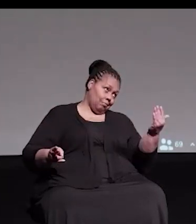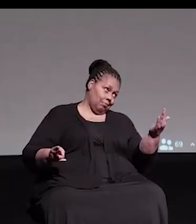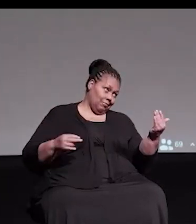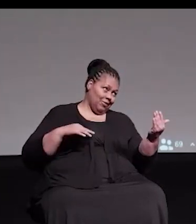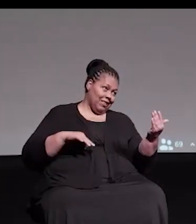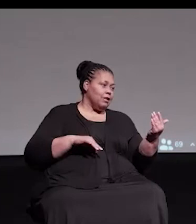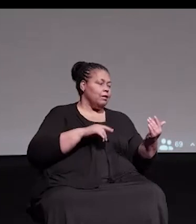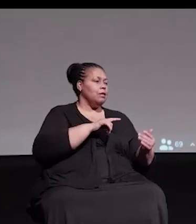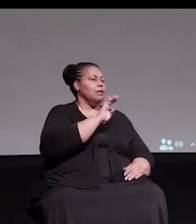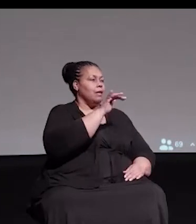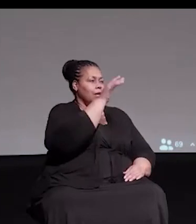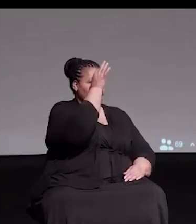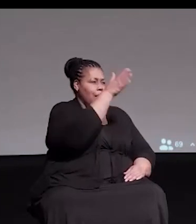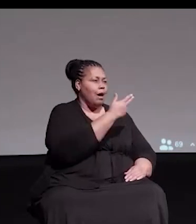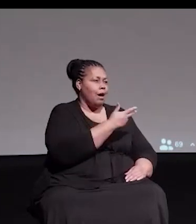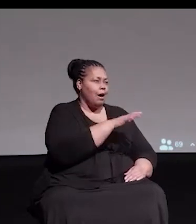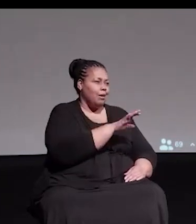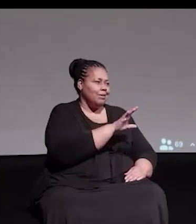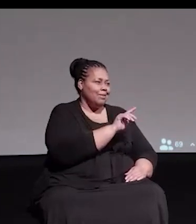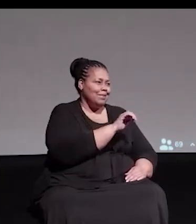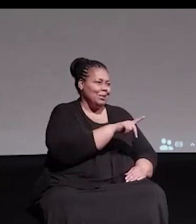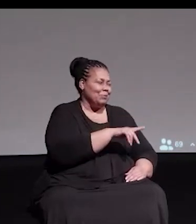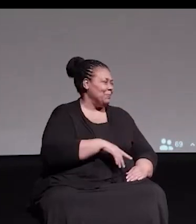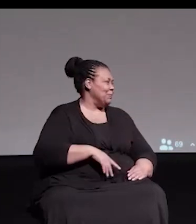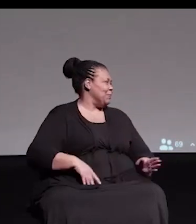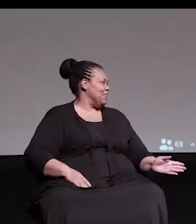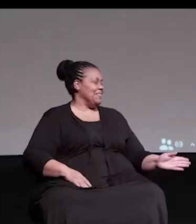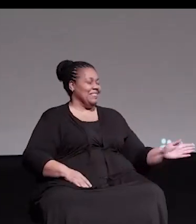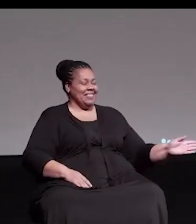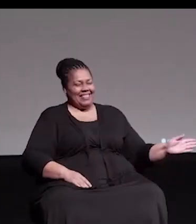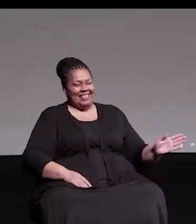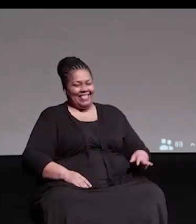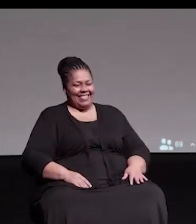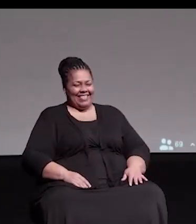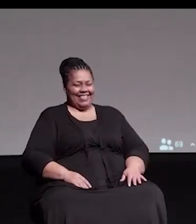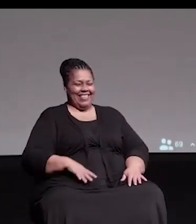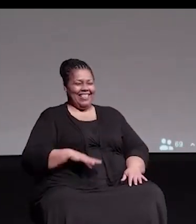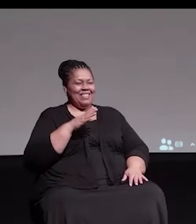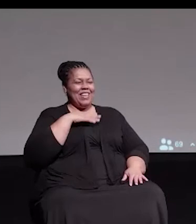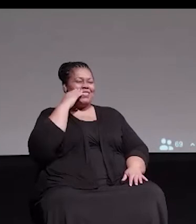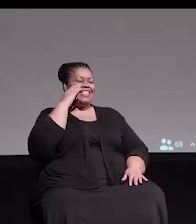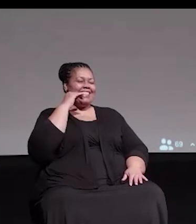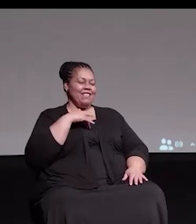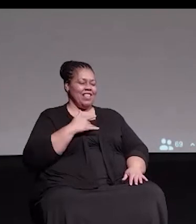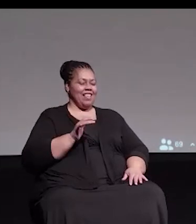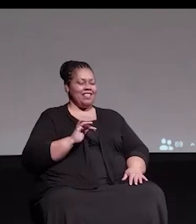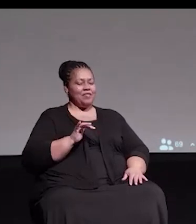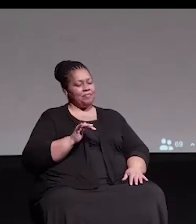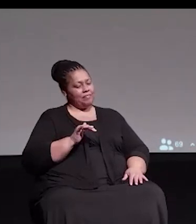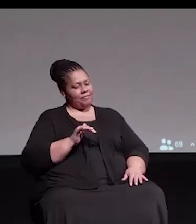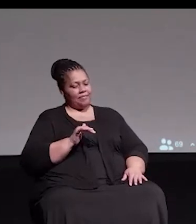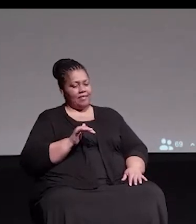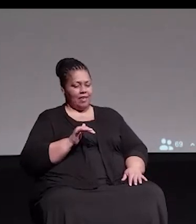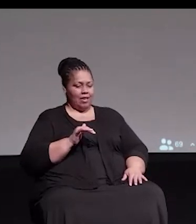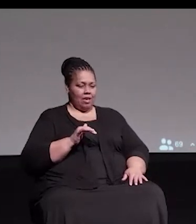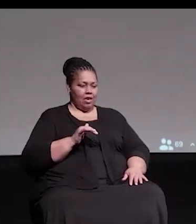That's a hot tip right there. In my experience, I feel like it's